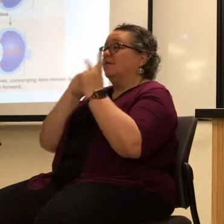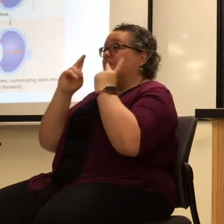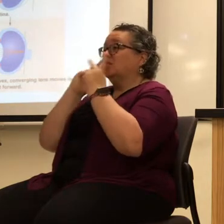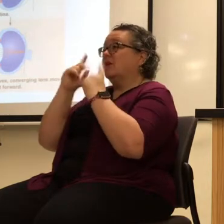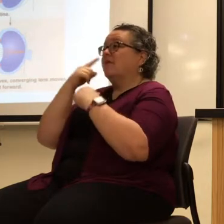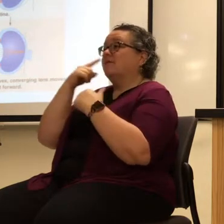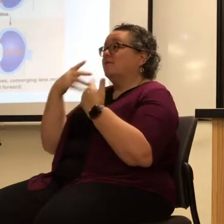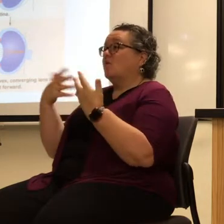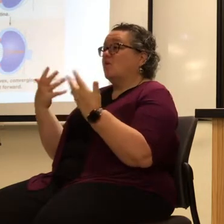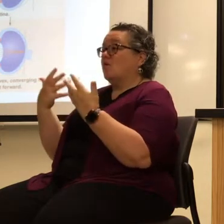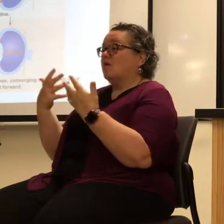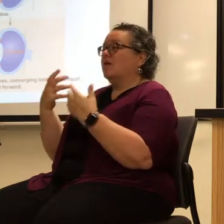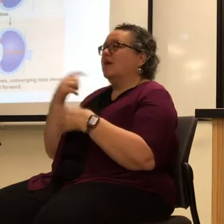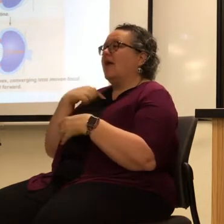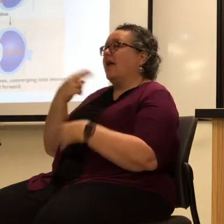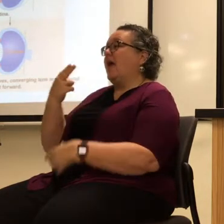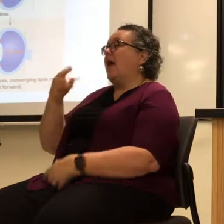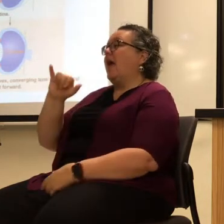a